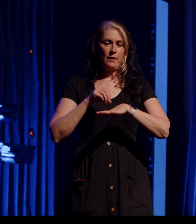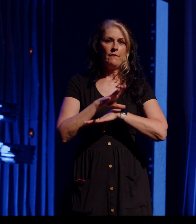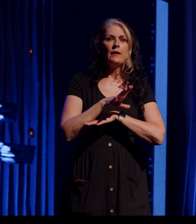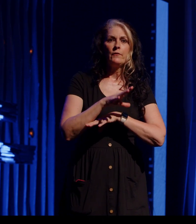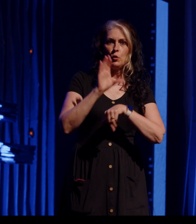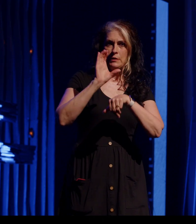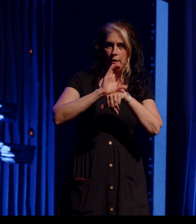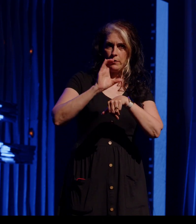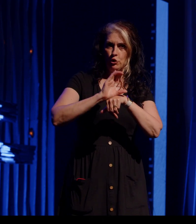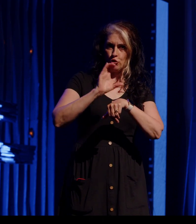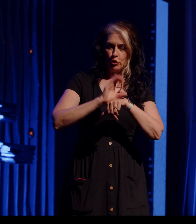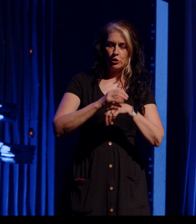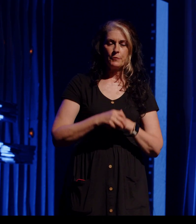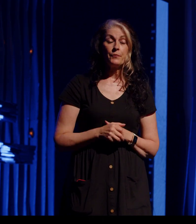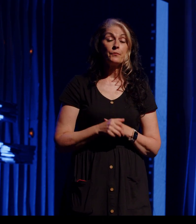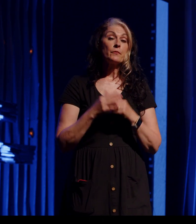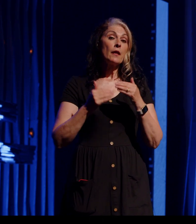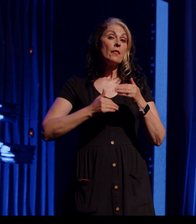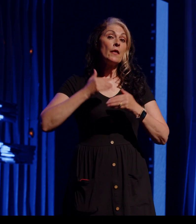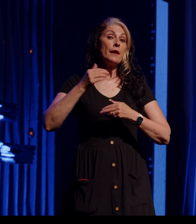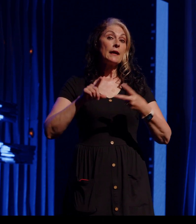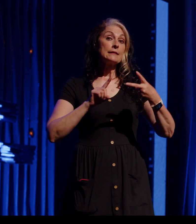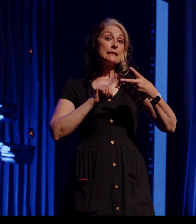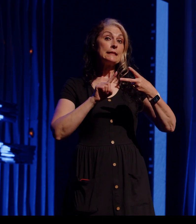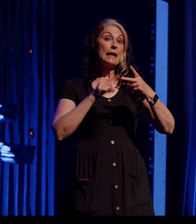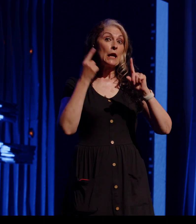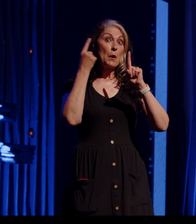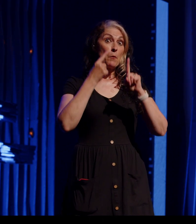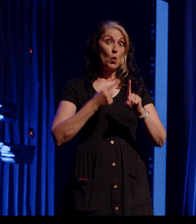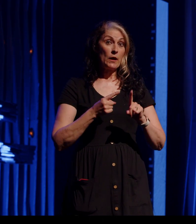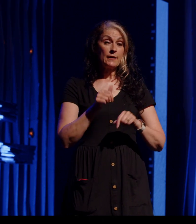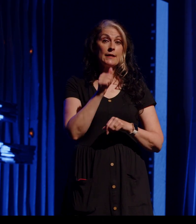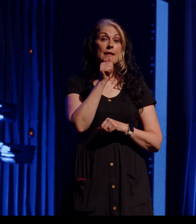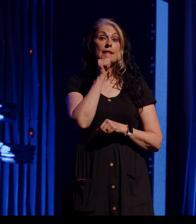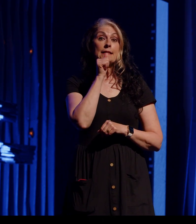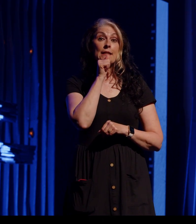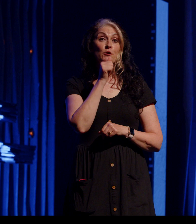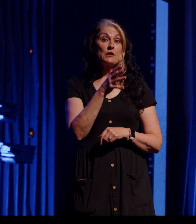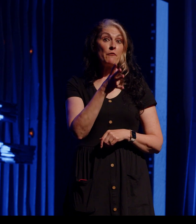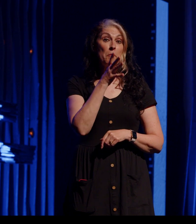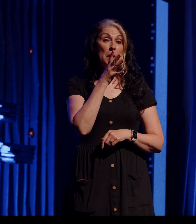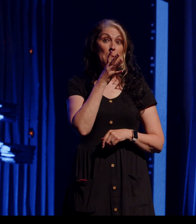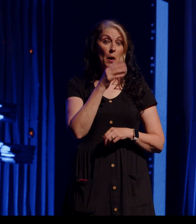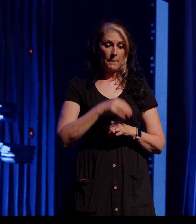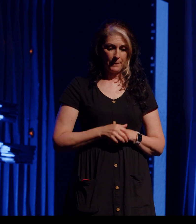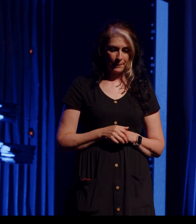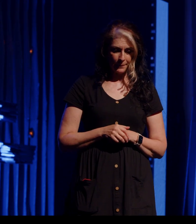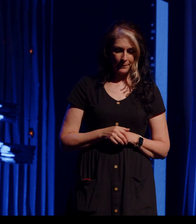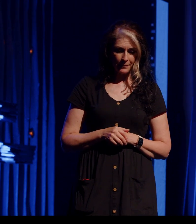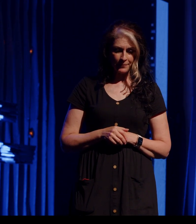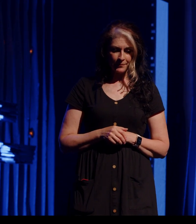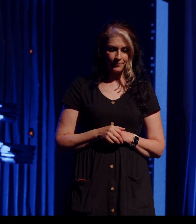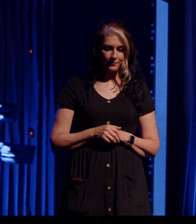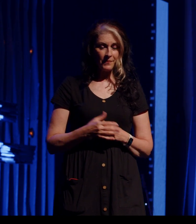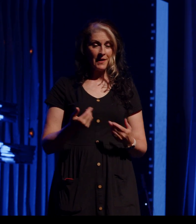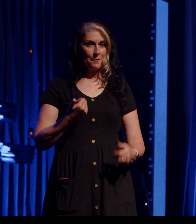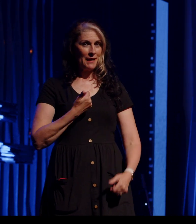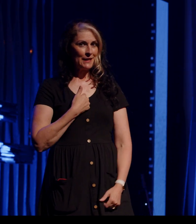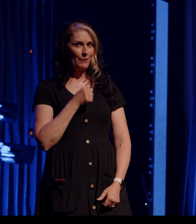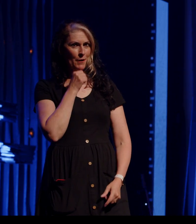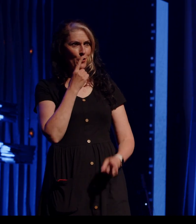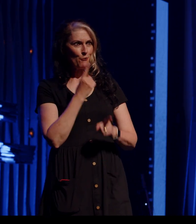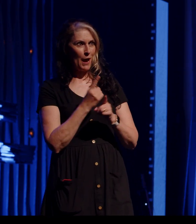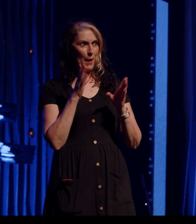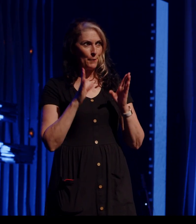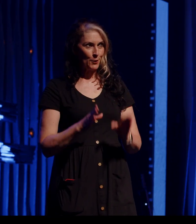church. The next point, number 2, is the secrets of motherhood. Well, I'm probably not the right person to do